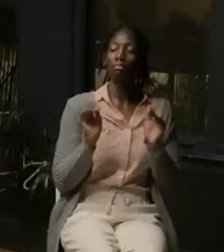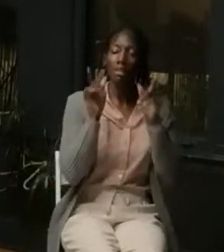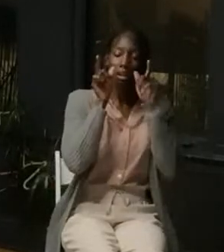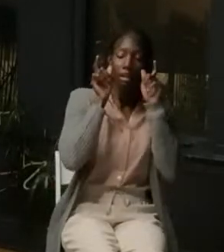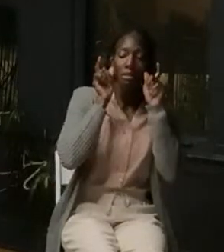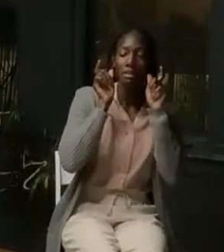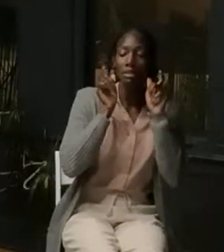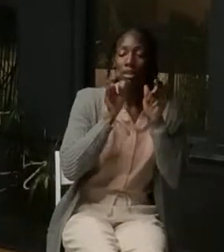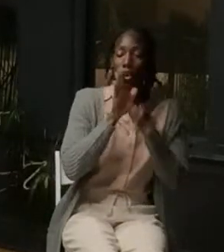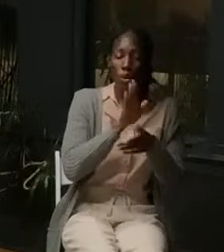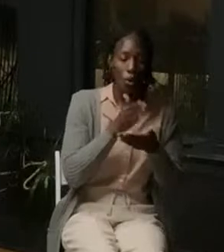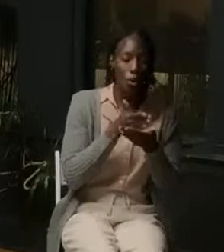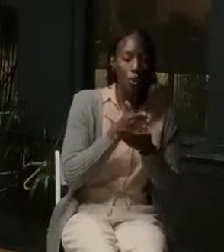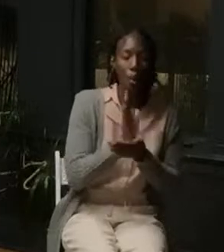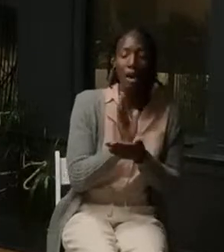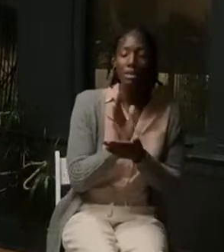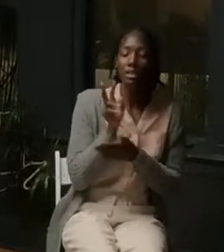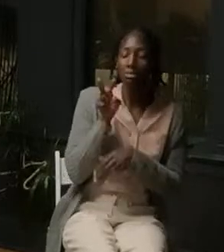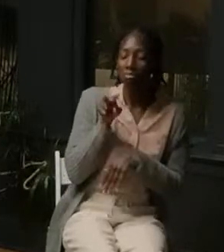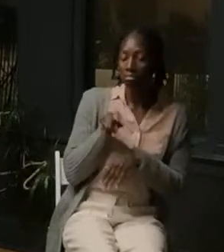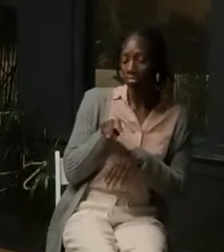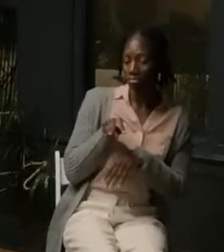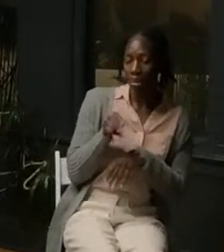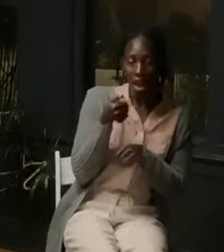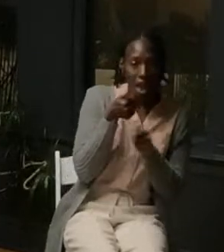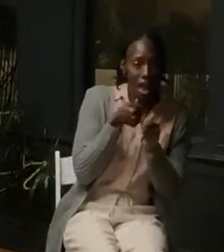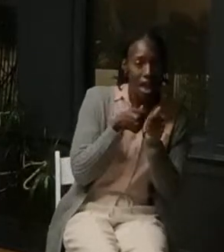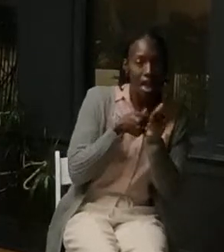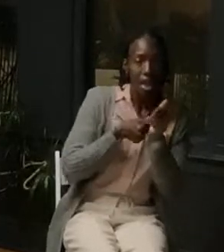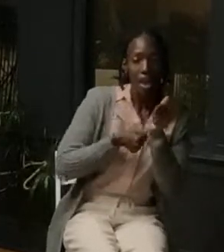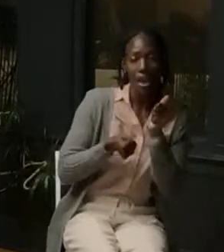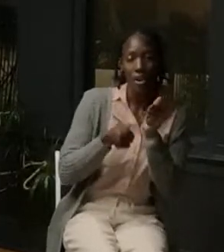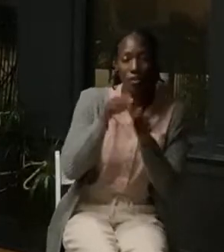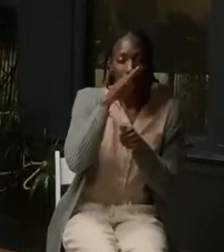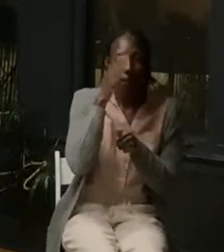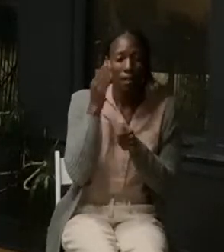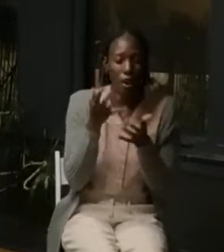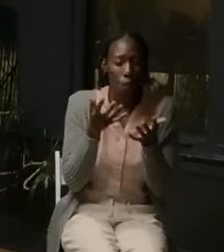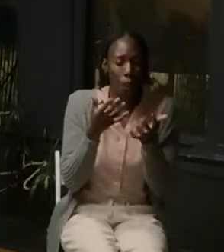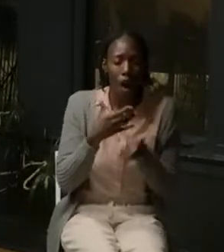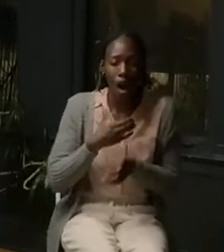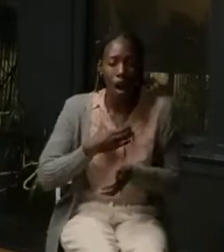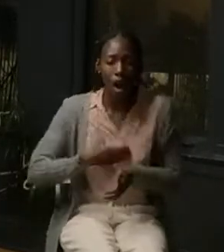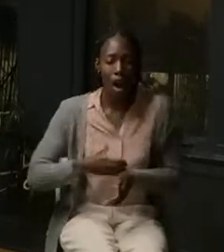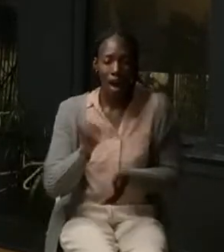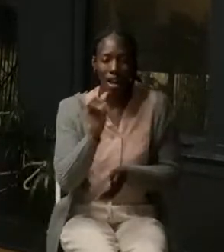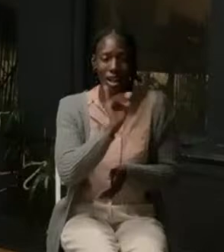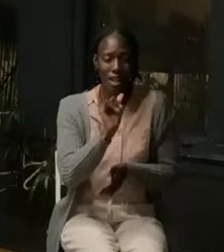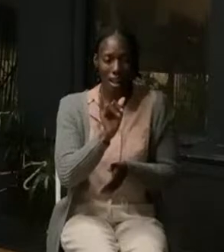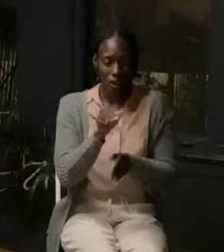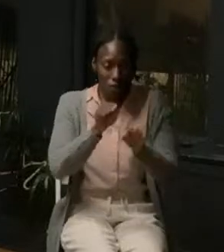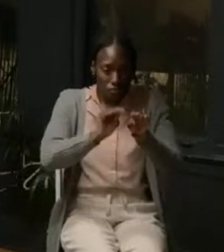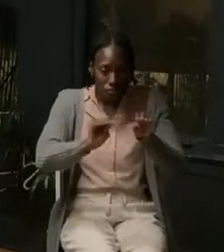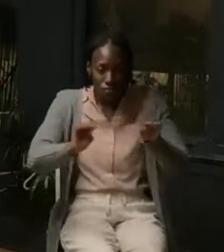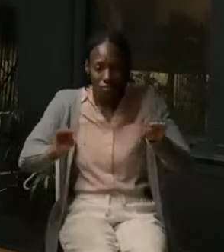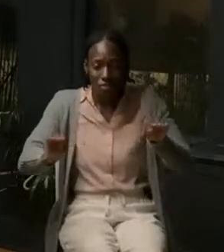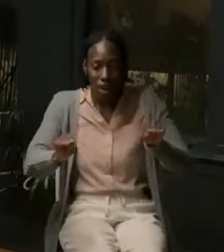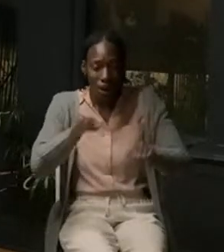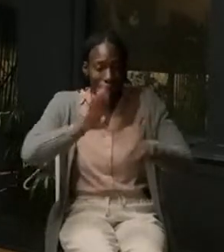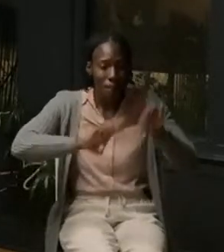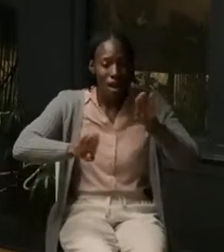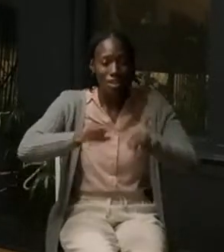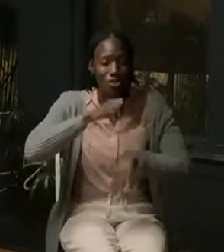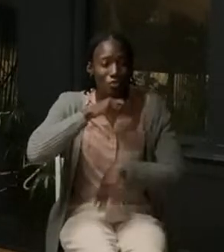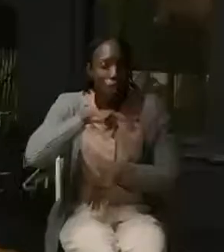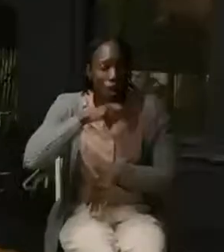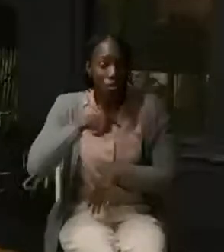Your right to review every black appetite as if we've laid them out for you like biology frogs. I should have